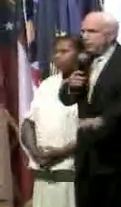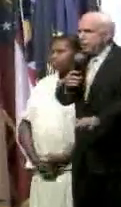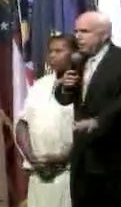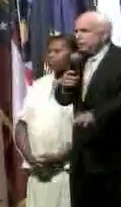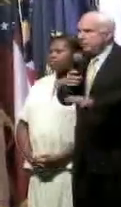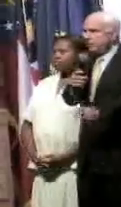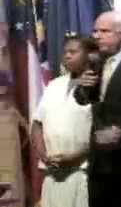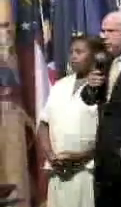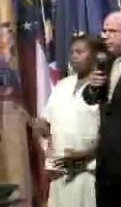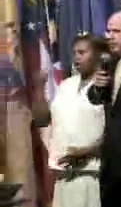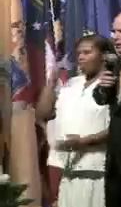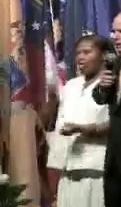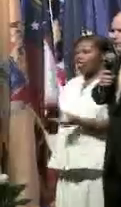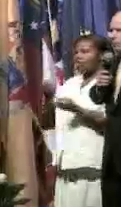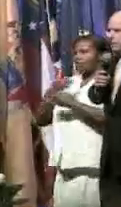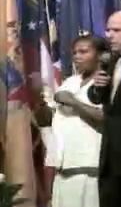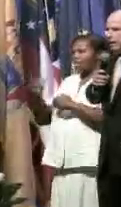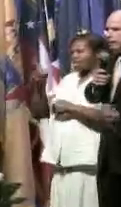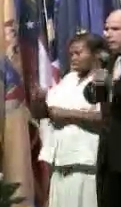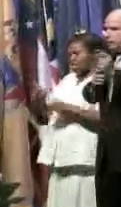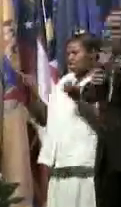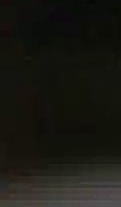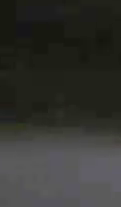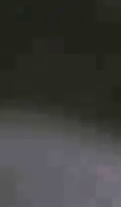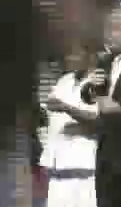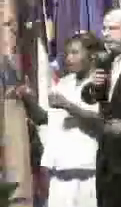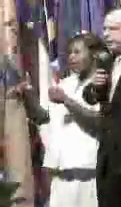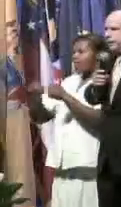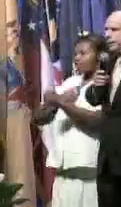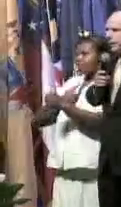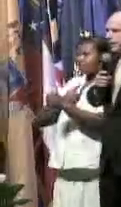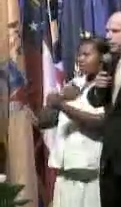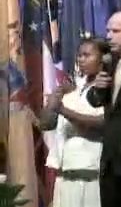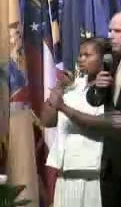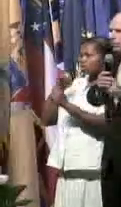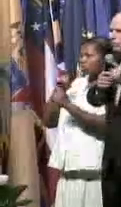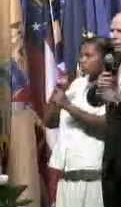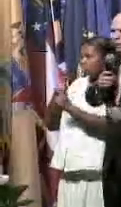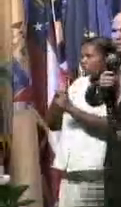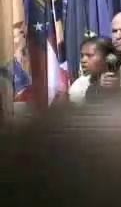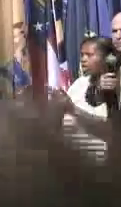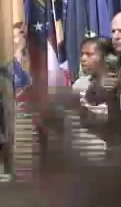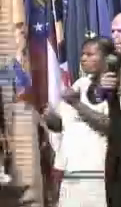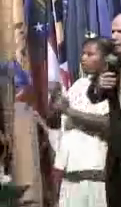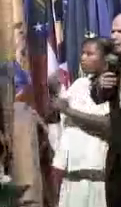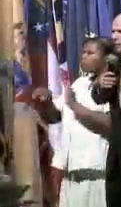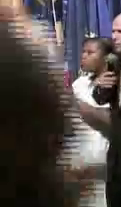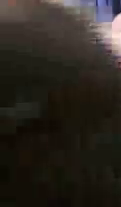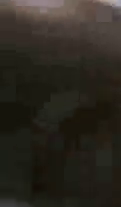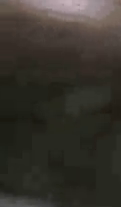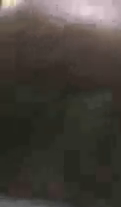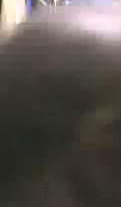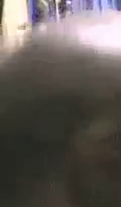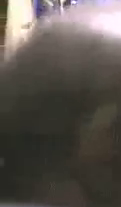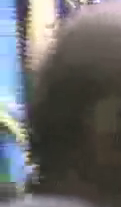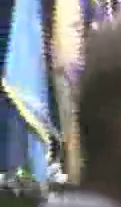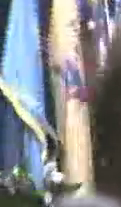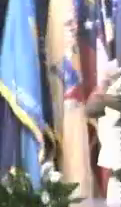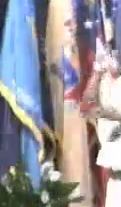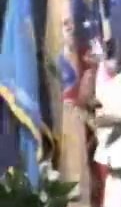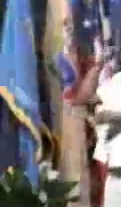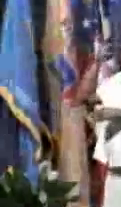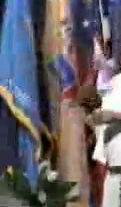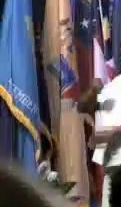I think there's a number of things that need to be done. First, you appoint and ask the most qualified people in America to serve, not